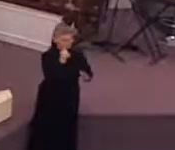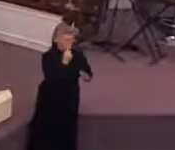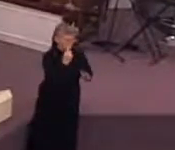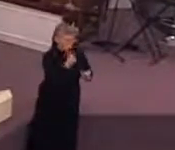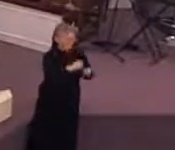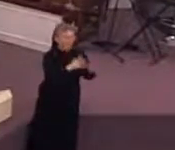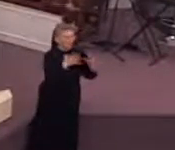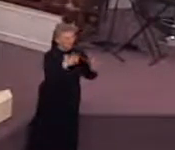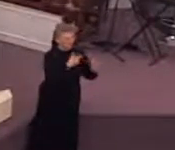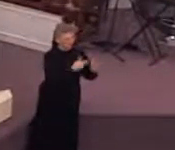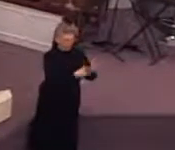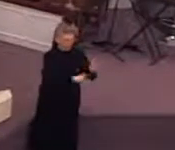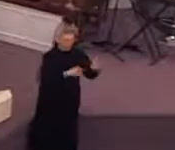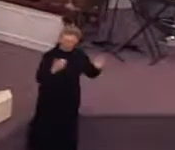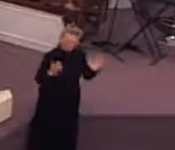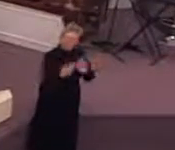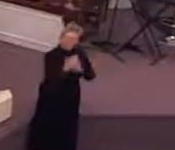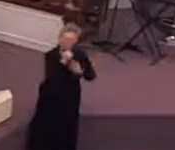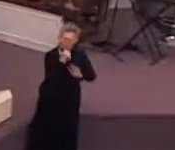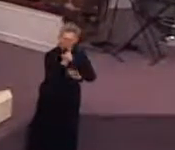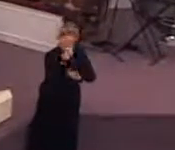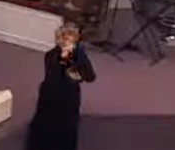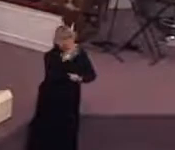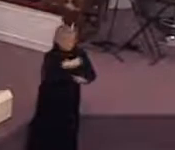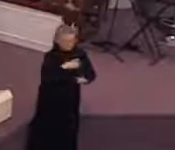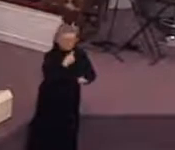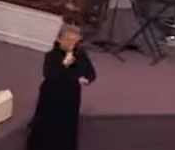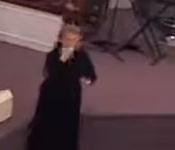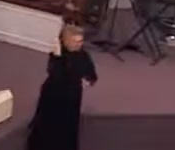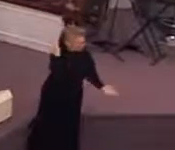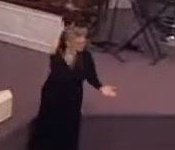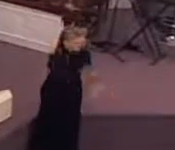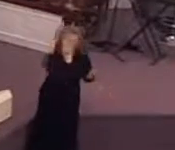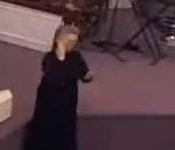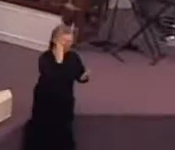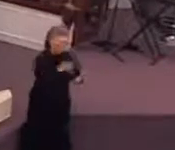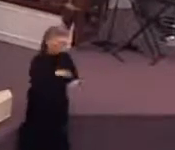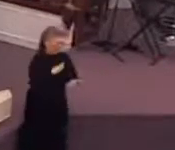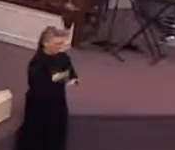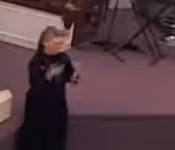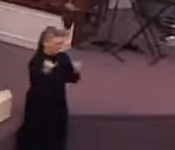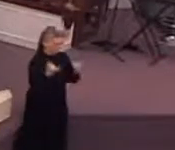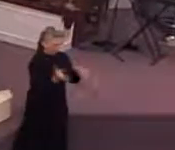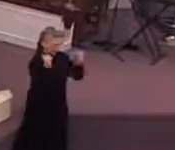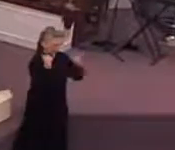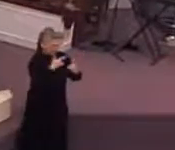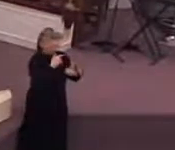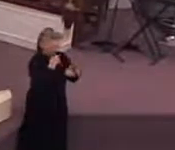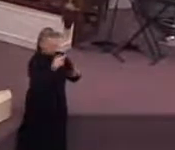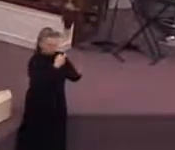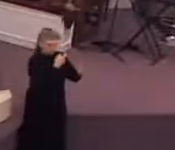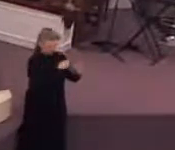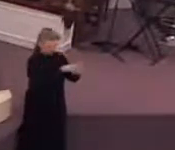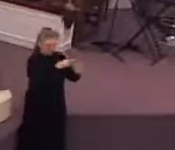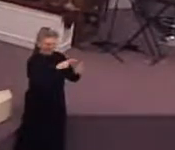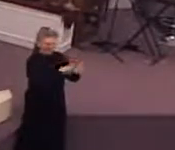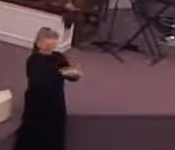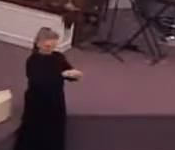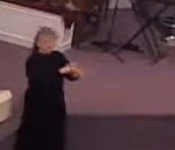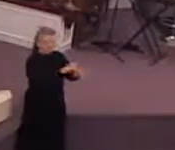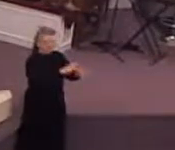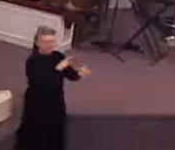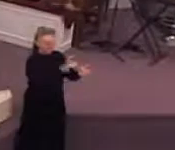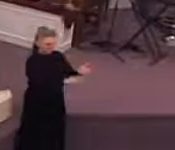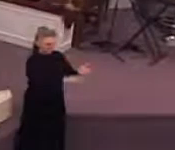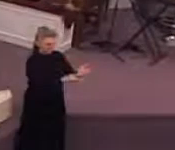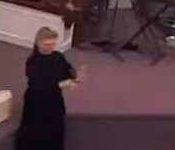cost. And he challenged every man, you better stop dancing right now because there's a payday that you got to pay off